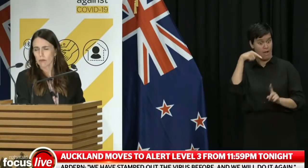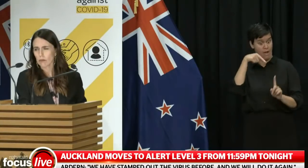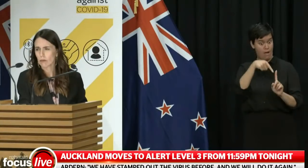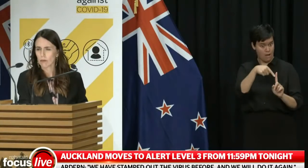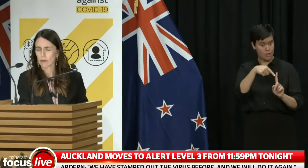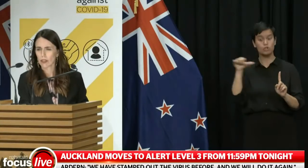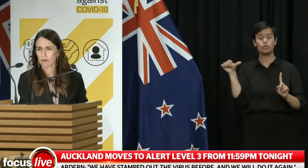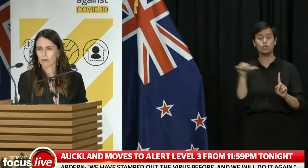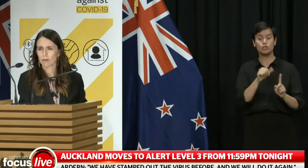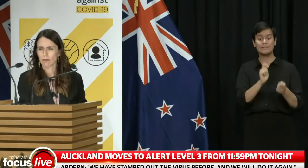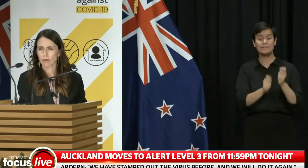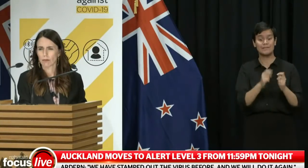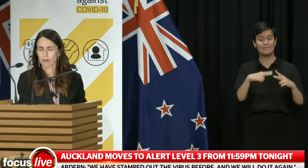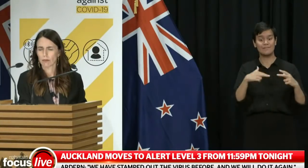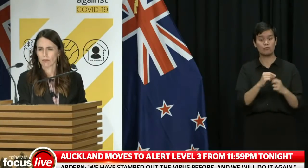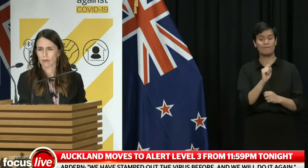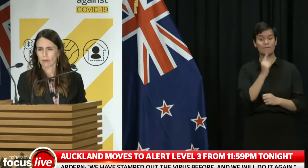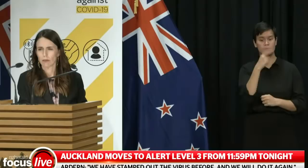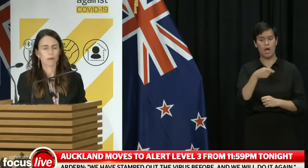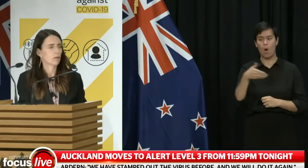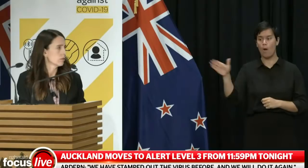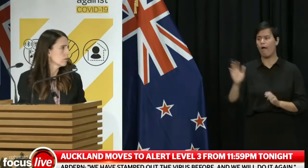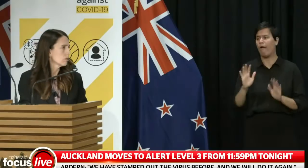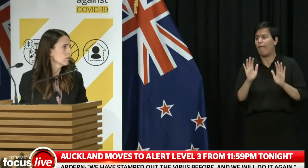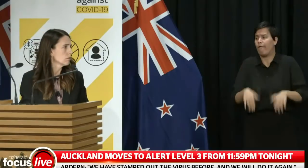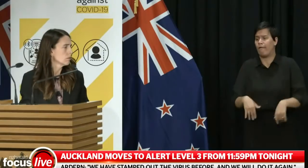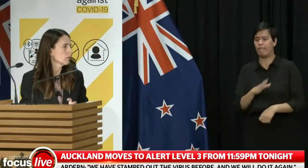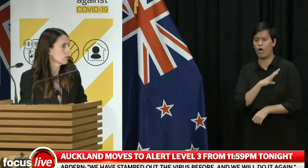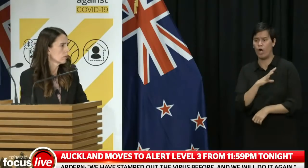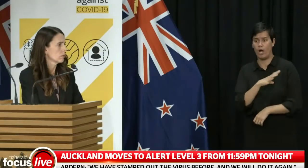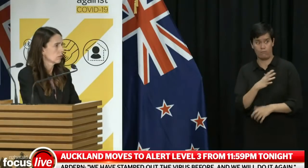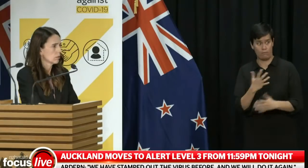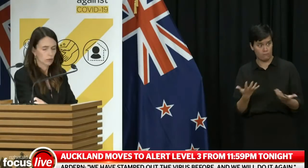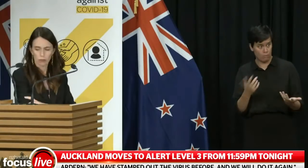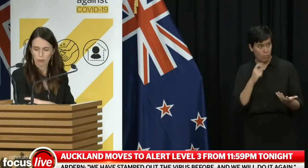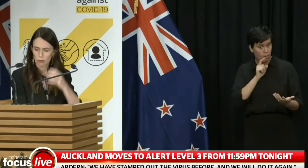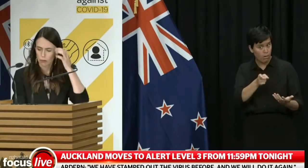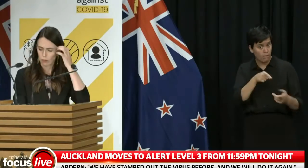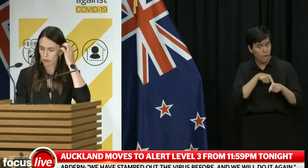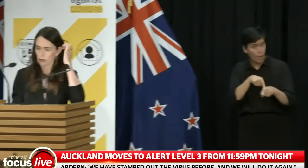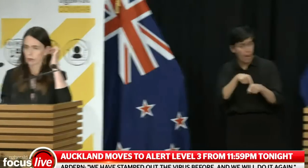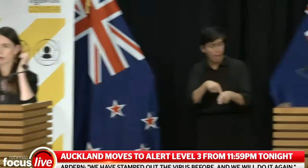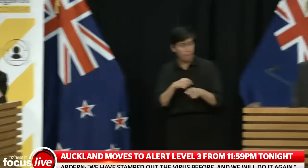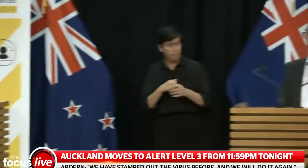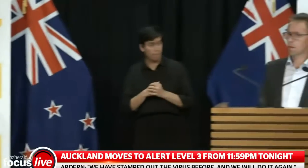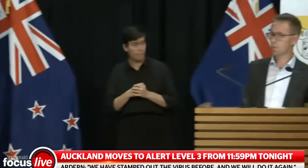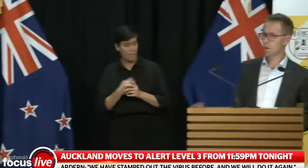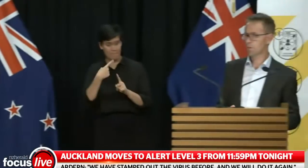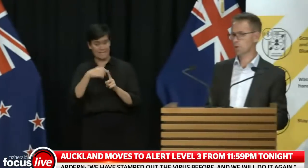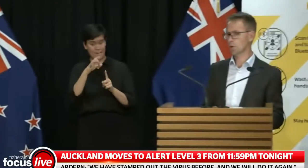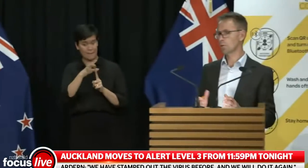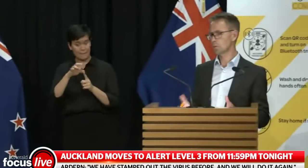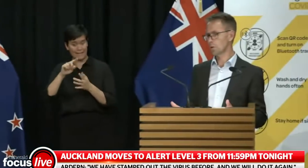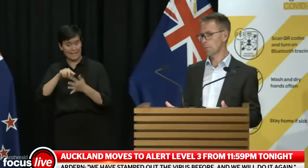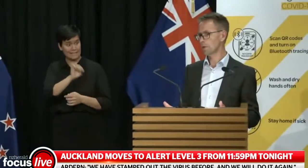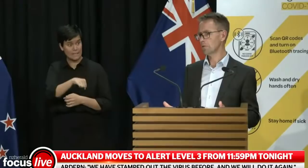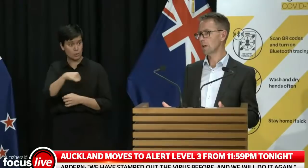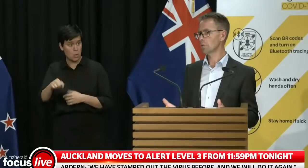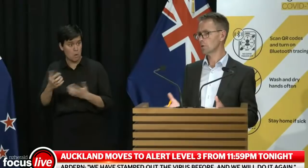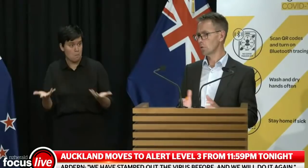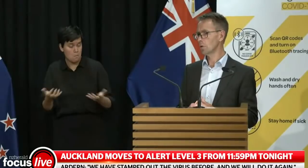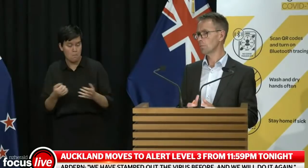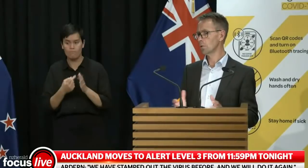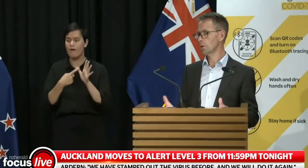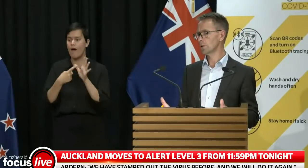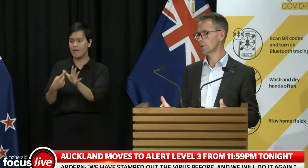you be confirming that they are in fact using PPE in that setting? Of course, we'll follow both those things too up. I should say that one of the tools we've made